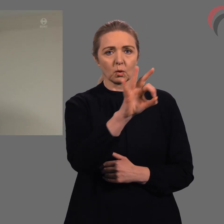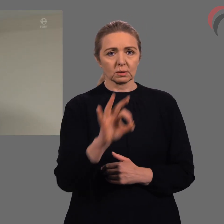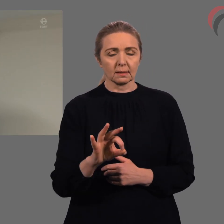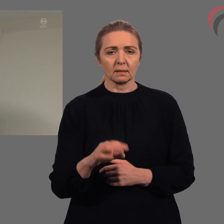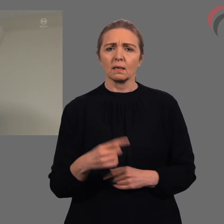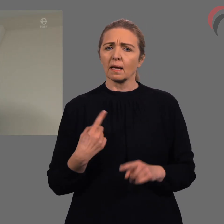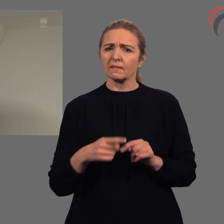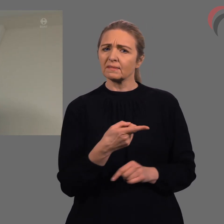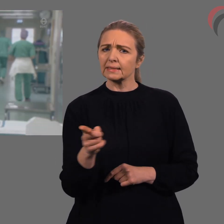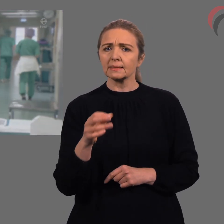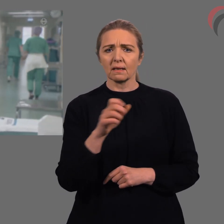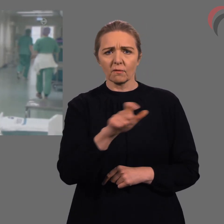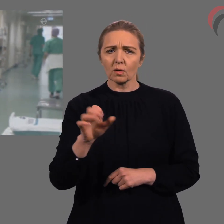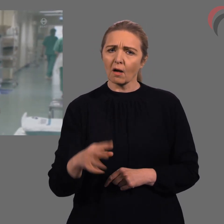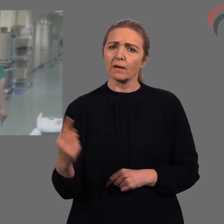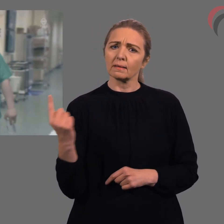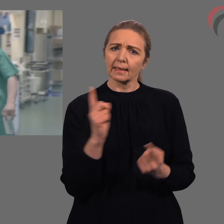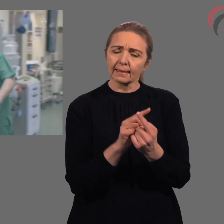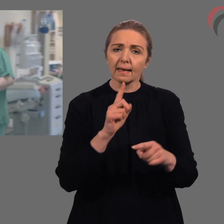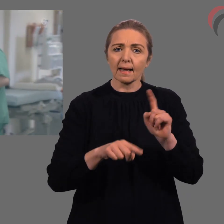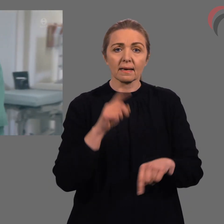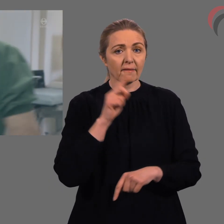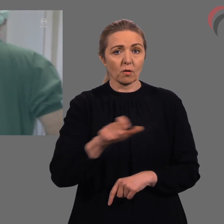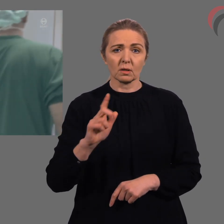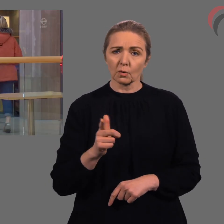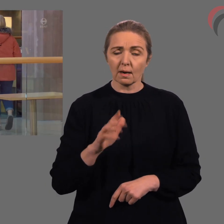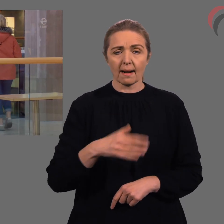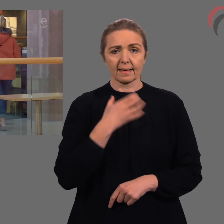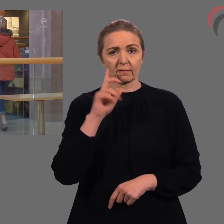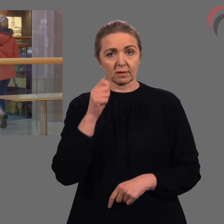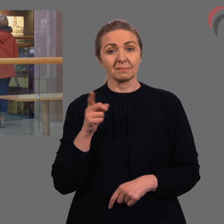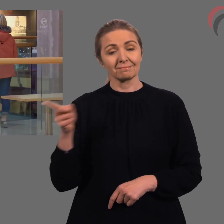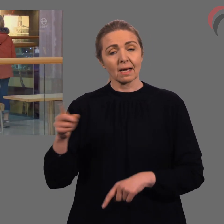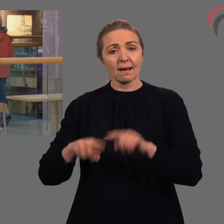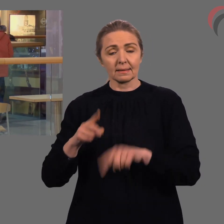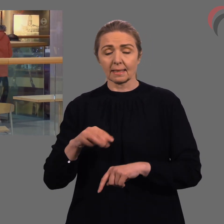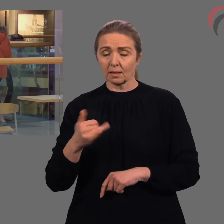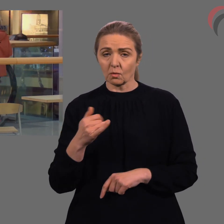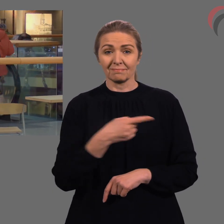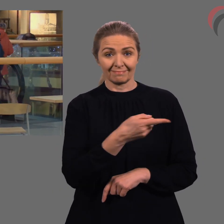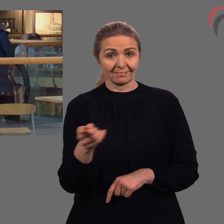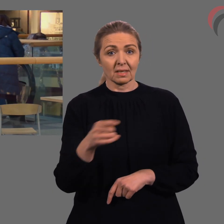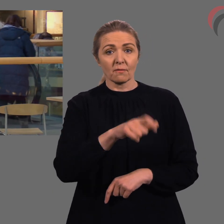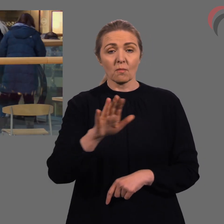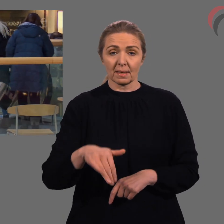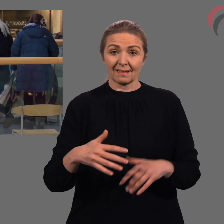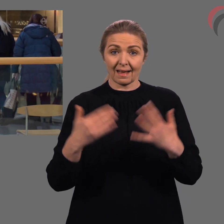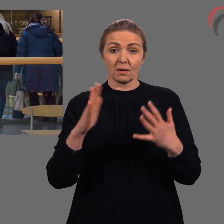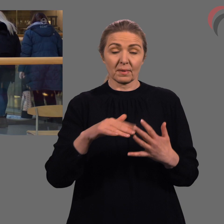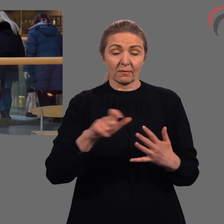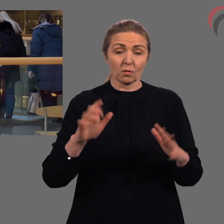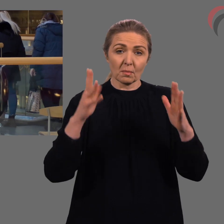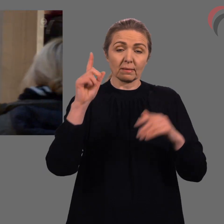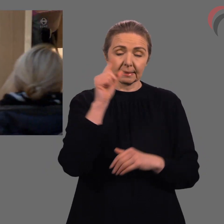En hverjir eru það sem eiga að leita til læknis vegna gruns kæfisvefn? Jordan segir öll þau sem þjáist af syfju að degi